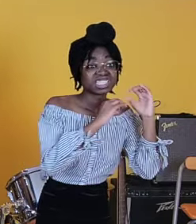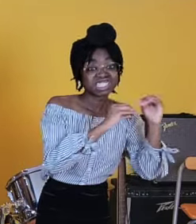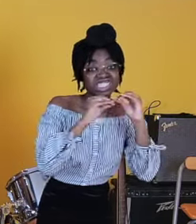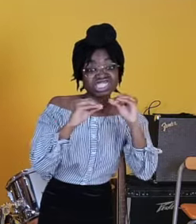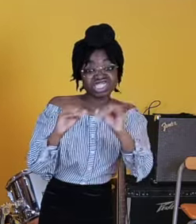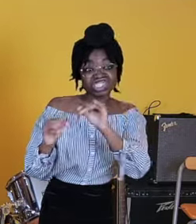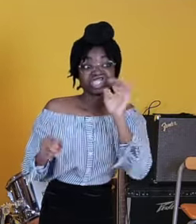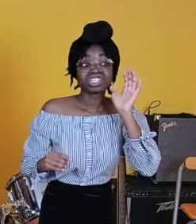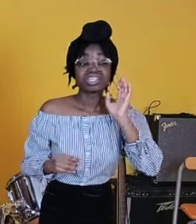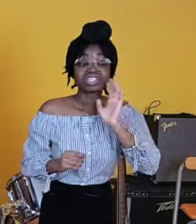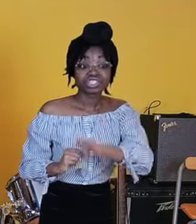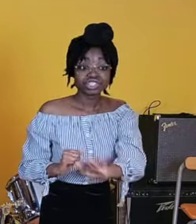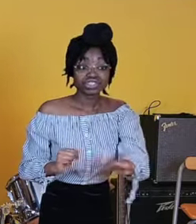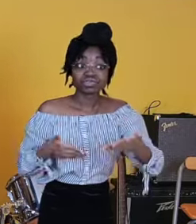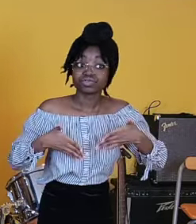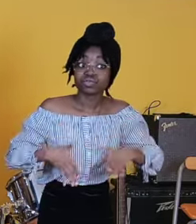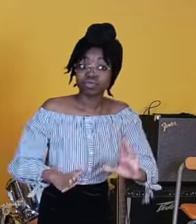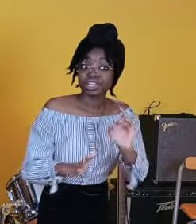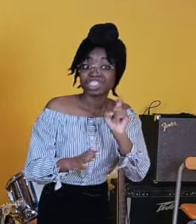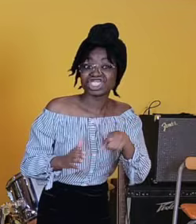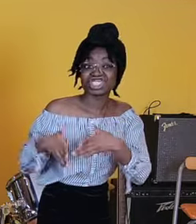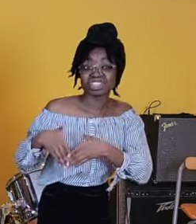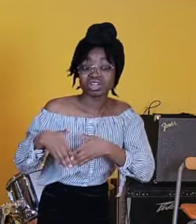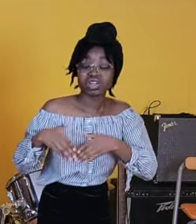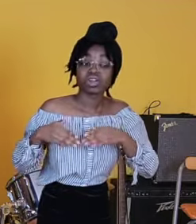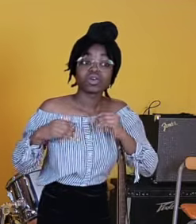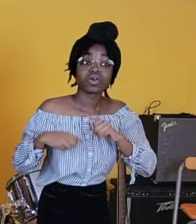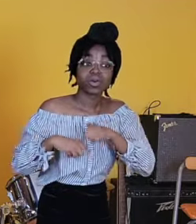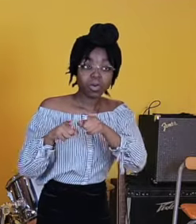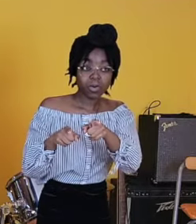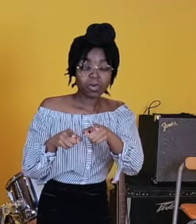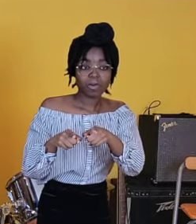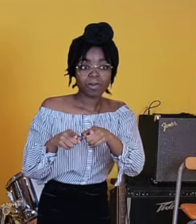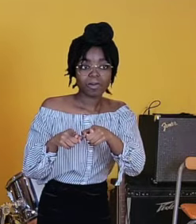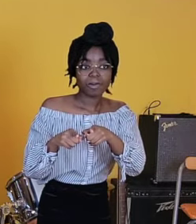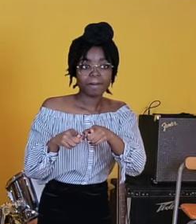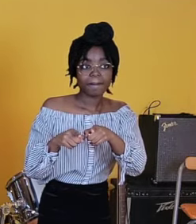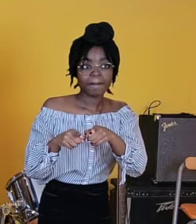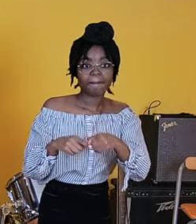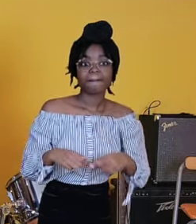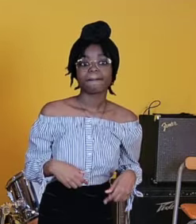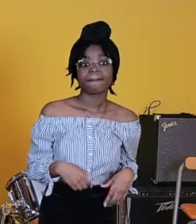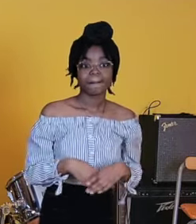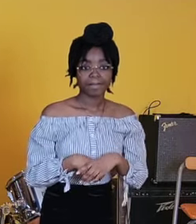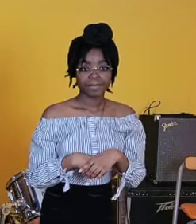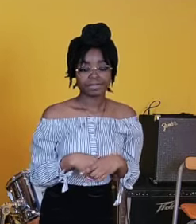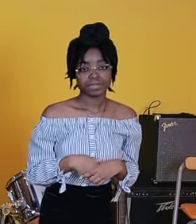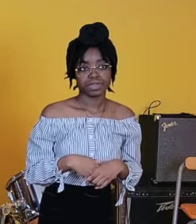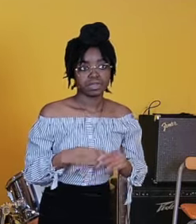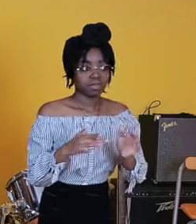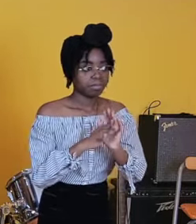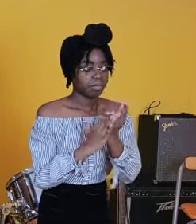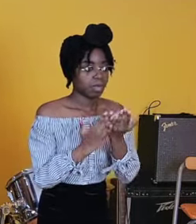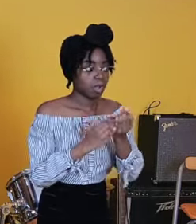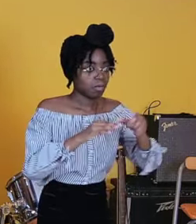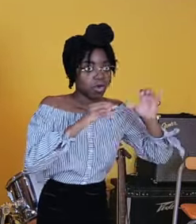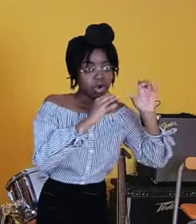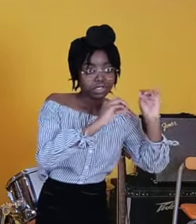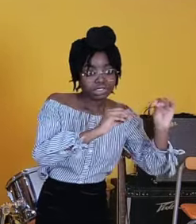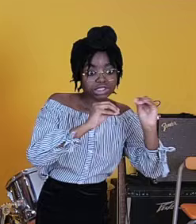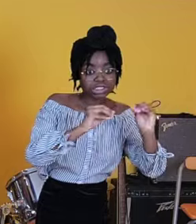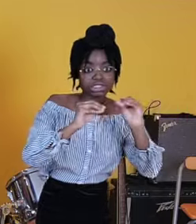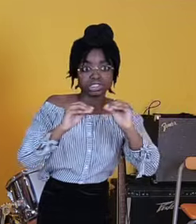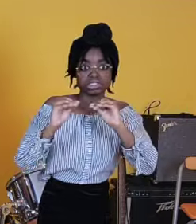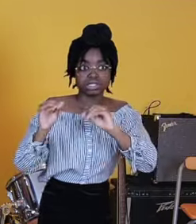Lord. Huh? The Bible has given us the guidelines. Adam has taught us a lesson, a bitter